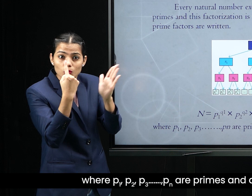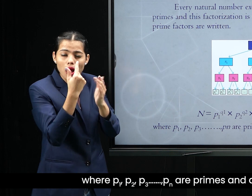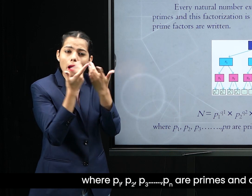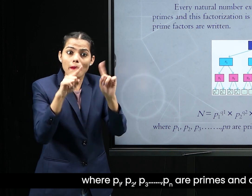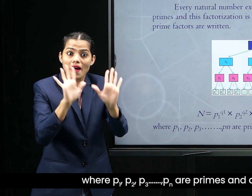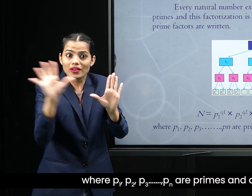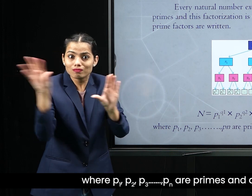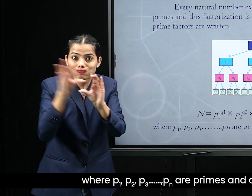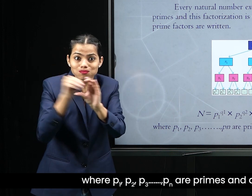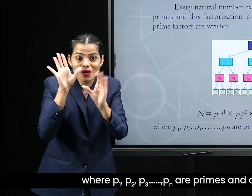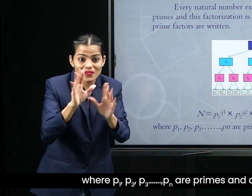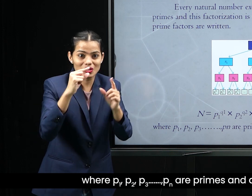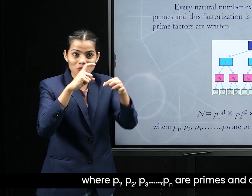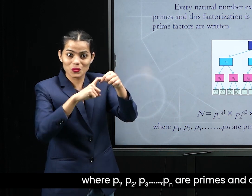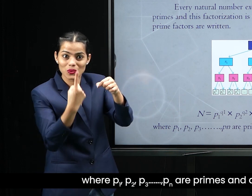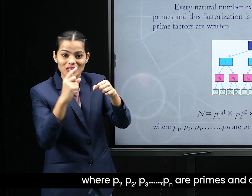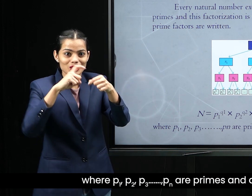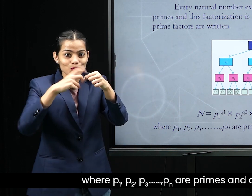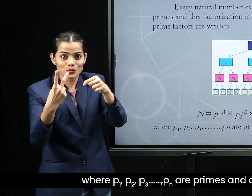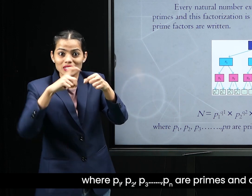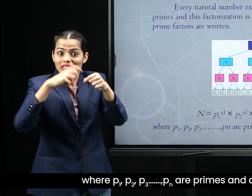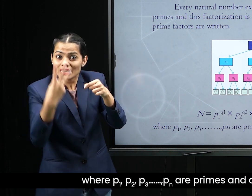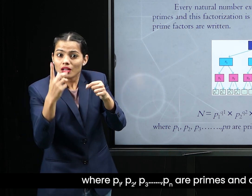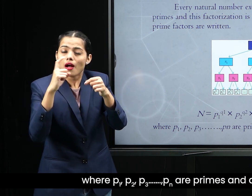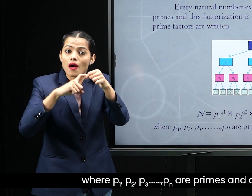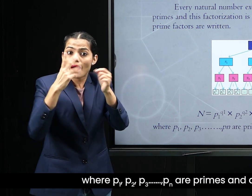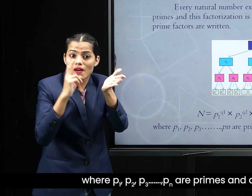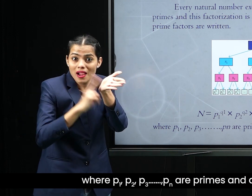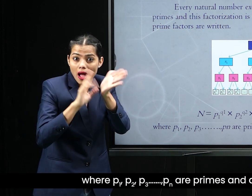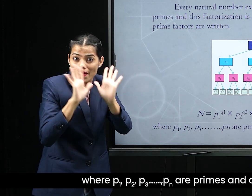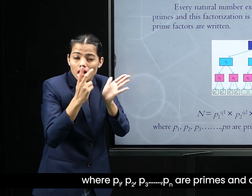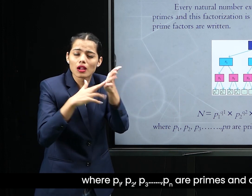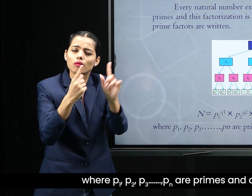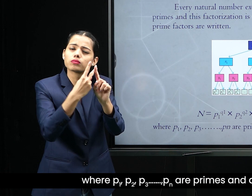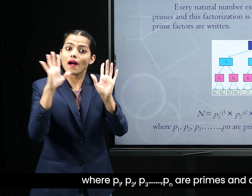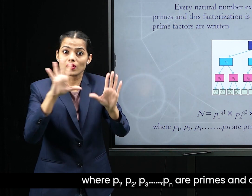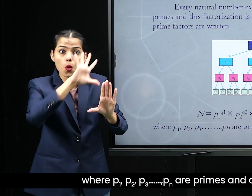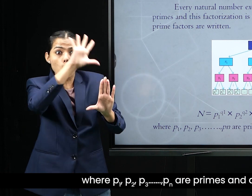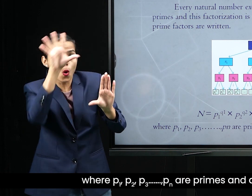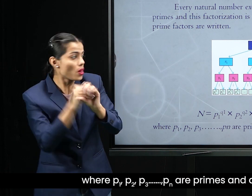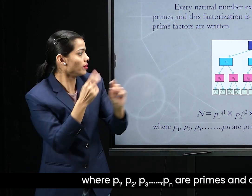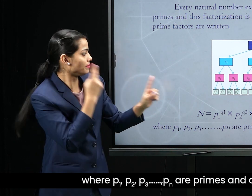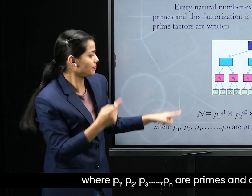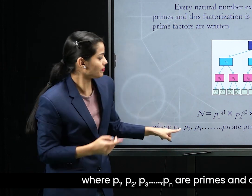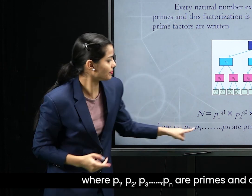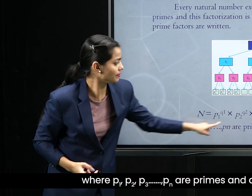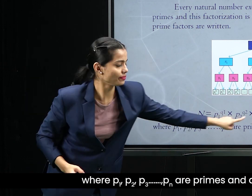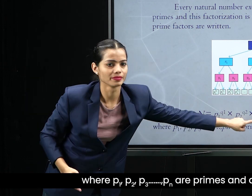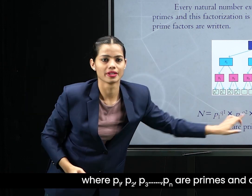on, pn are primes and q1, q2, q3, so on, qn are